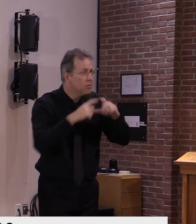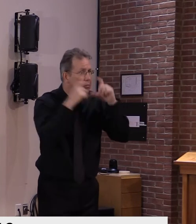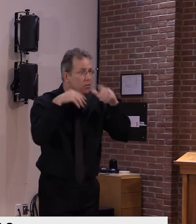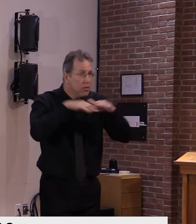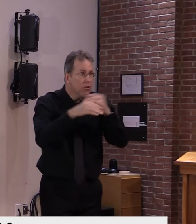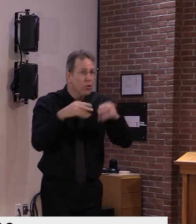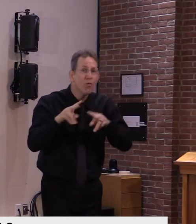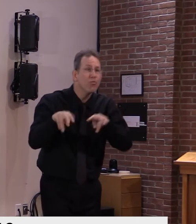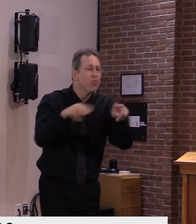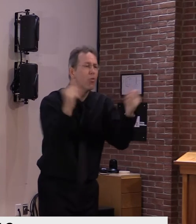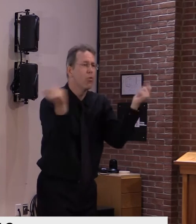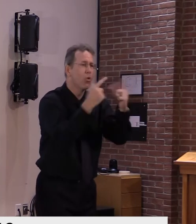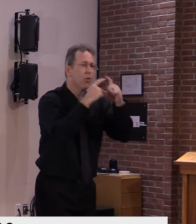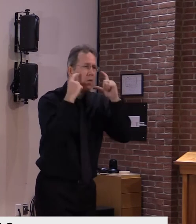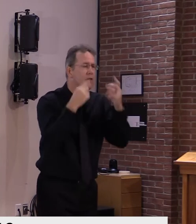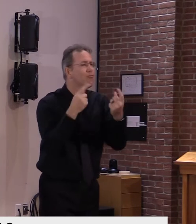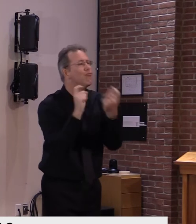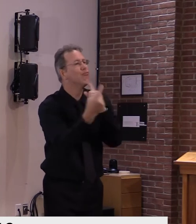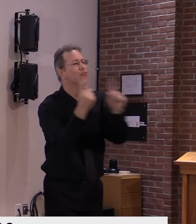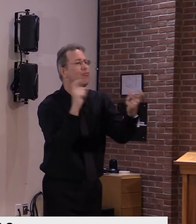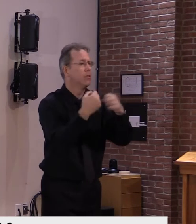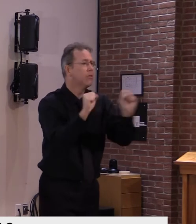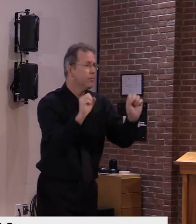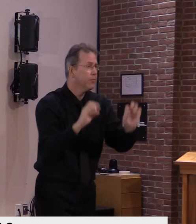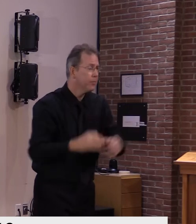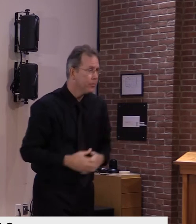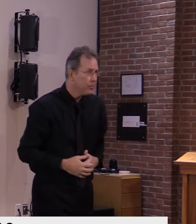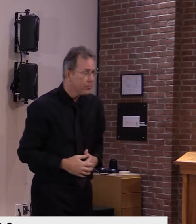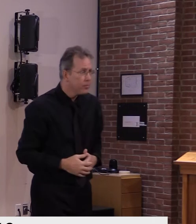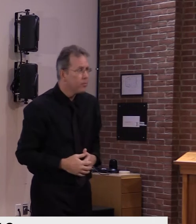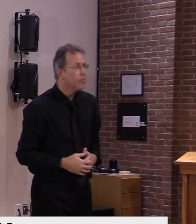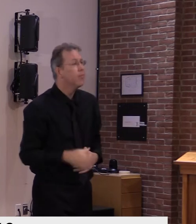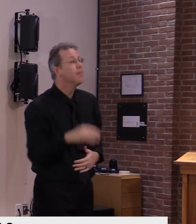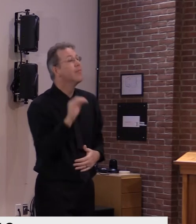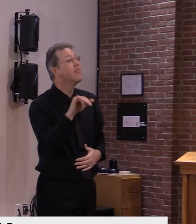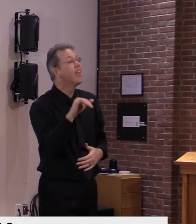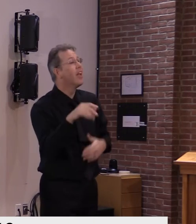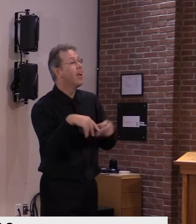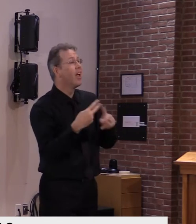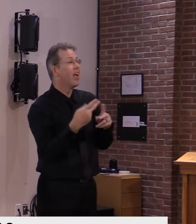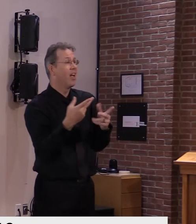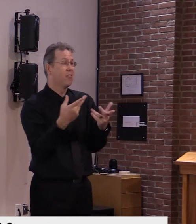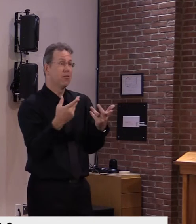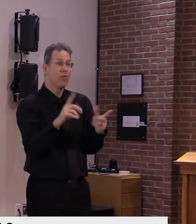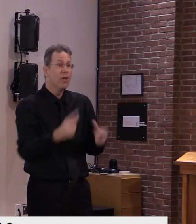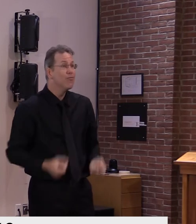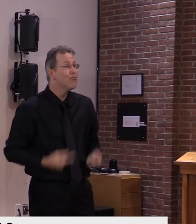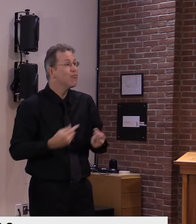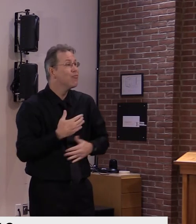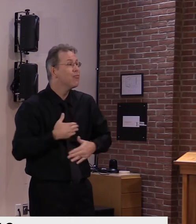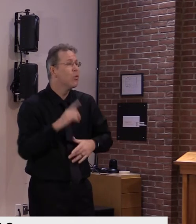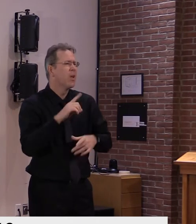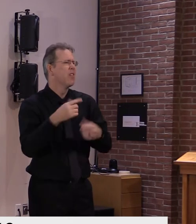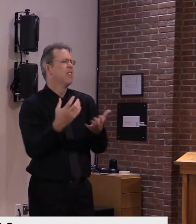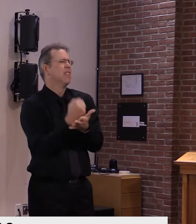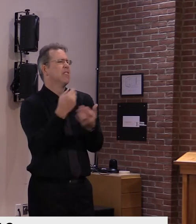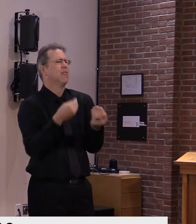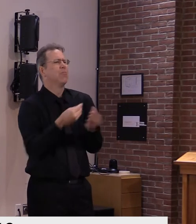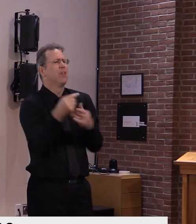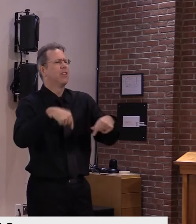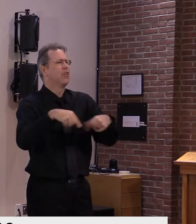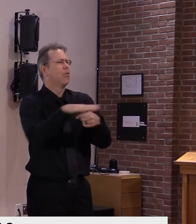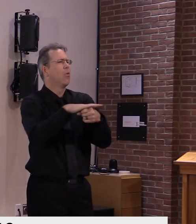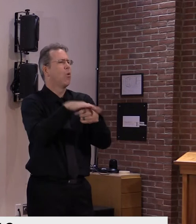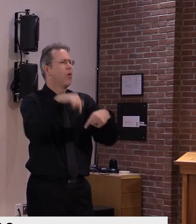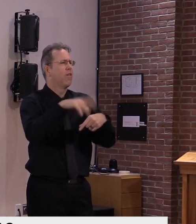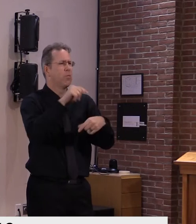retail operations, Small Business Saturday is important to retailers. And I would contend you could do it in a safe way,